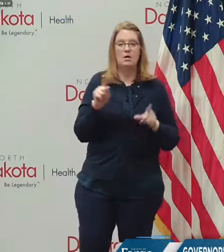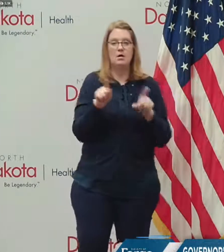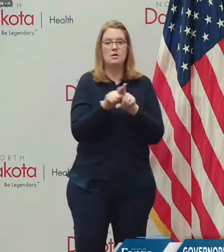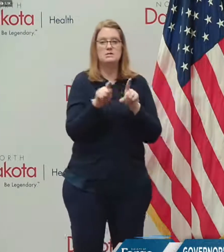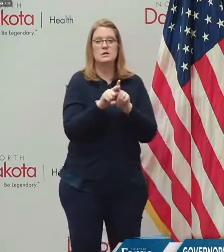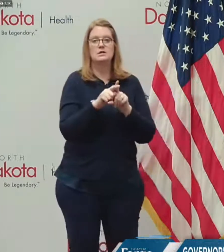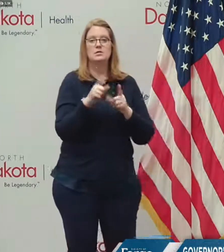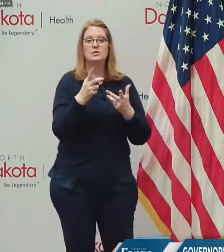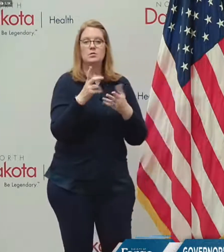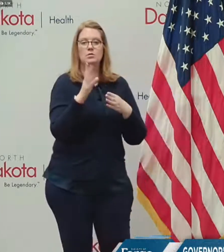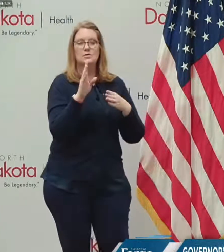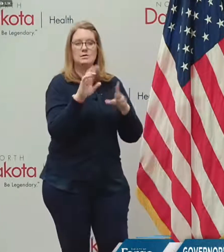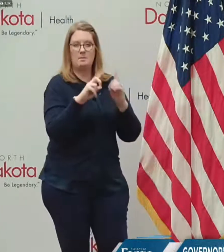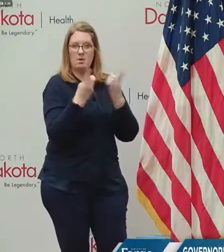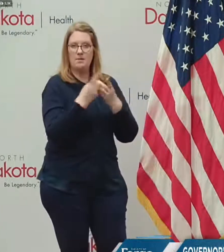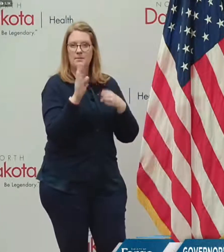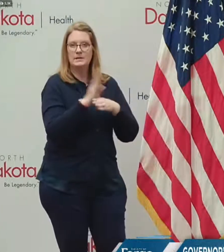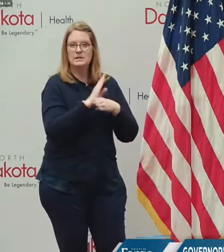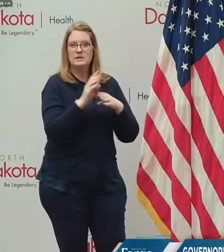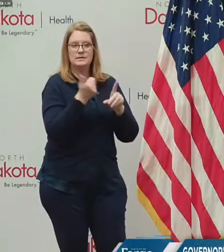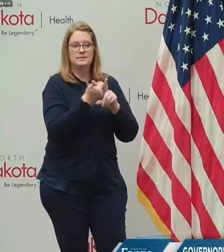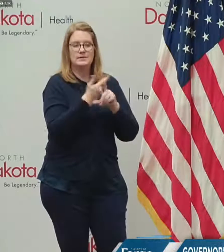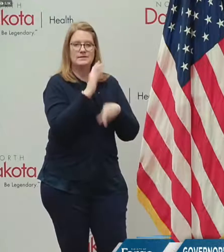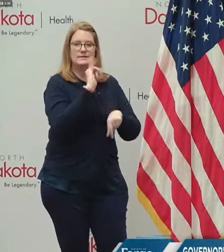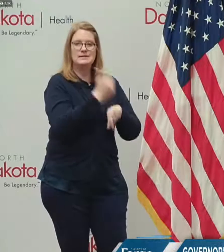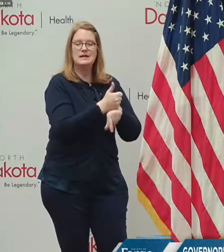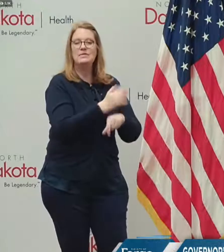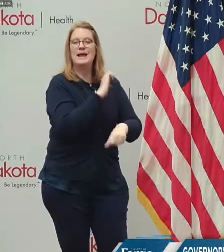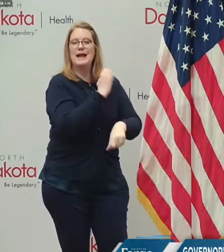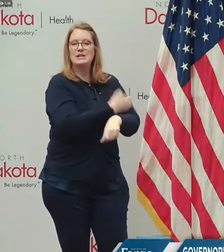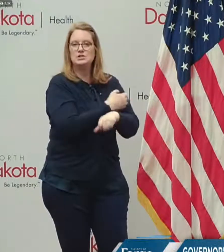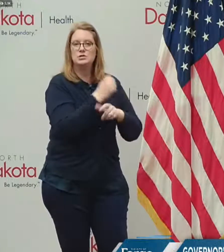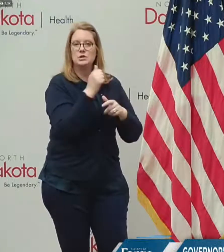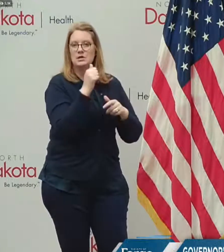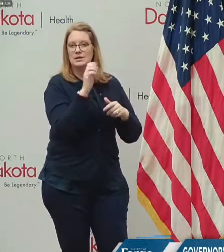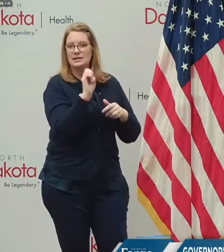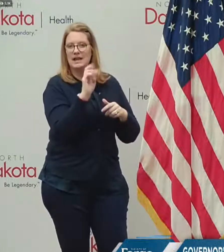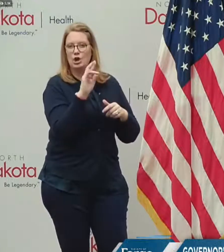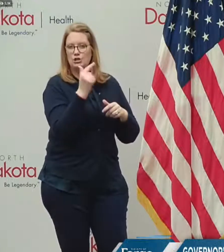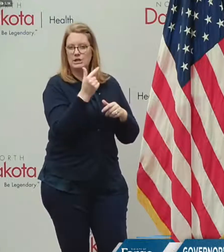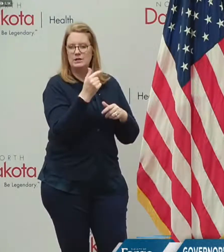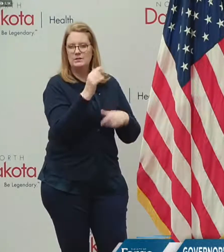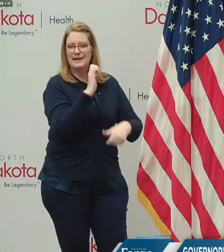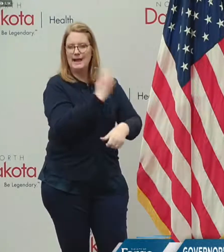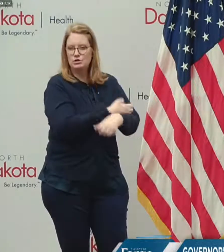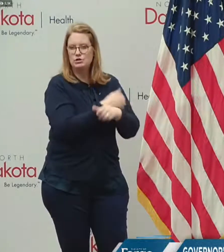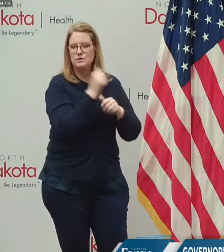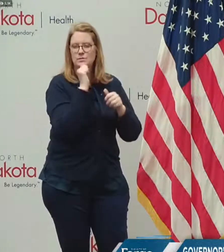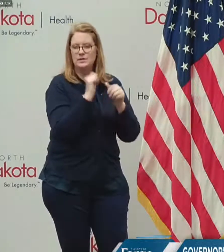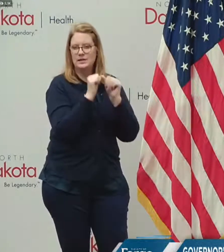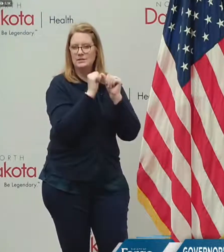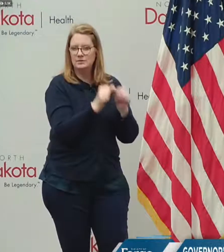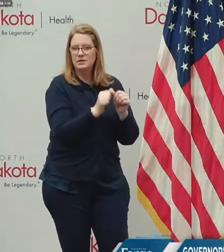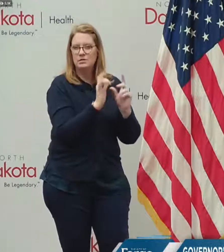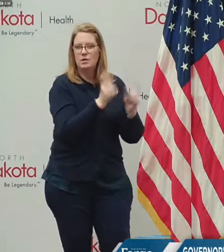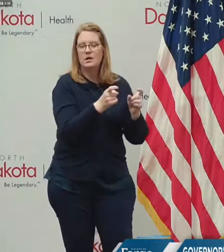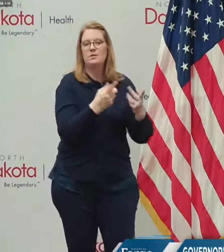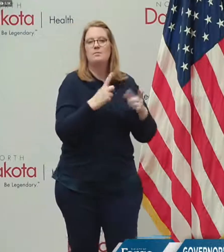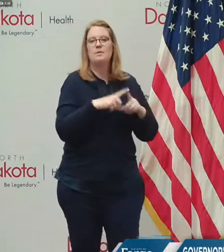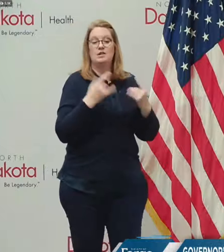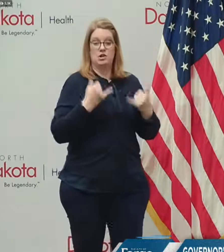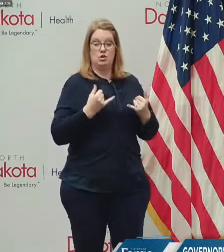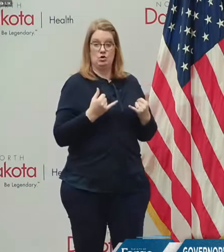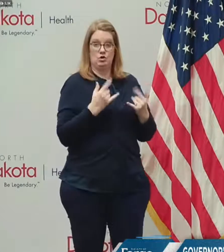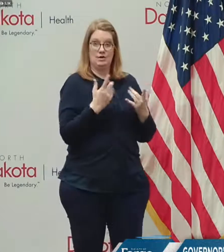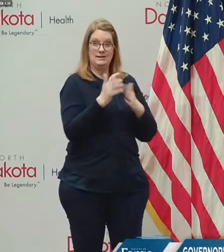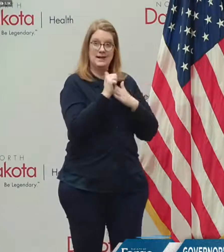through Commerce, had put together a program for energy resiliency grants, but we know that those, under the current guidelines, were not going to